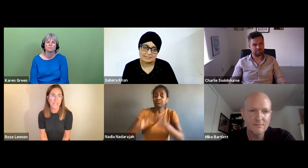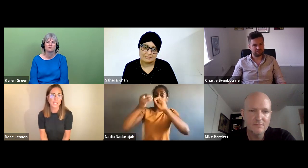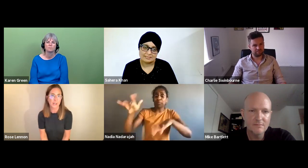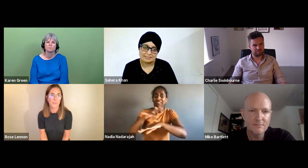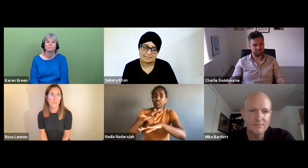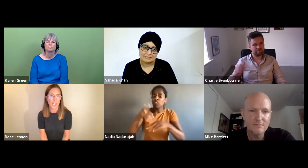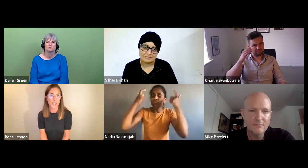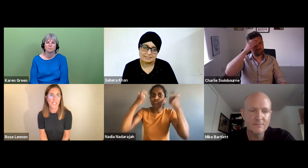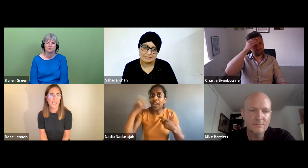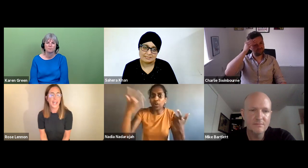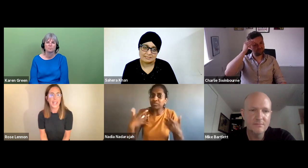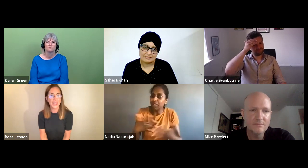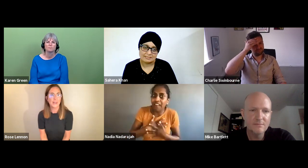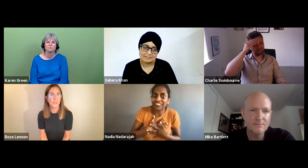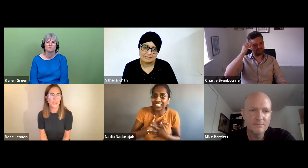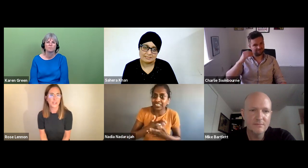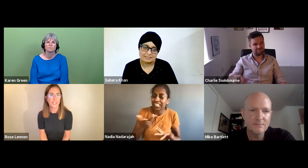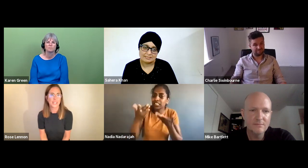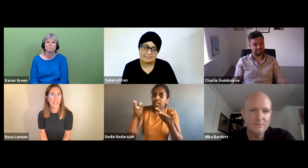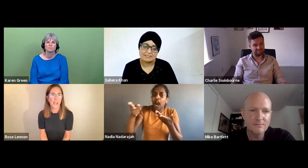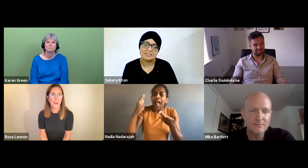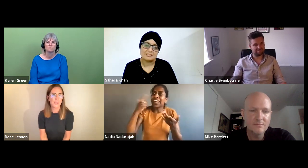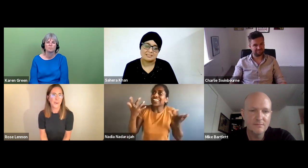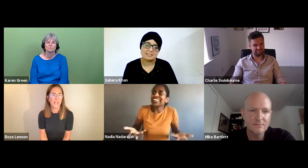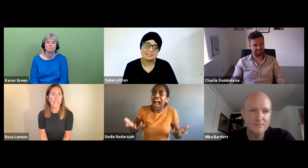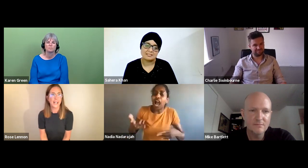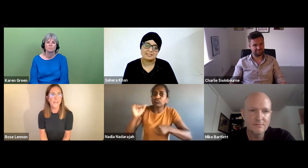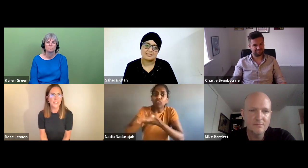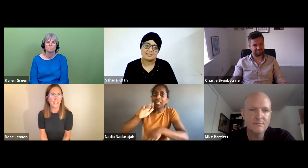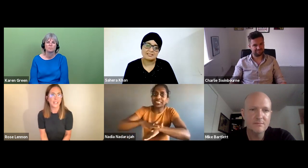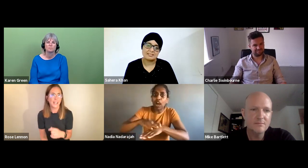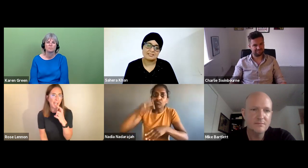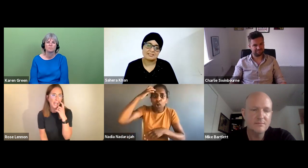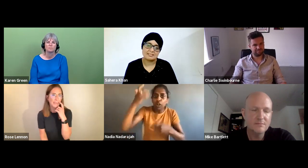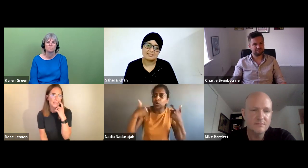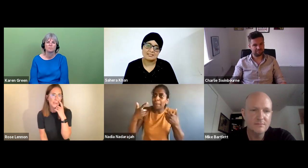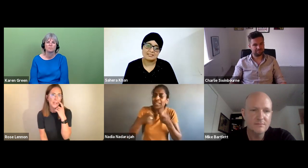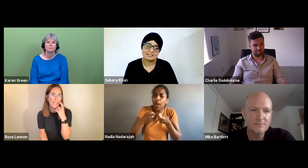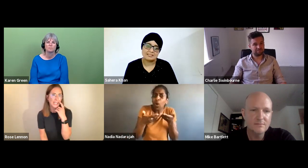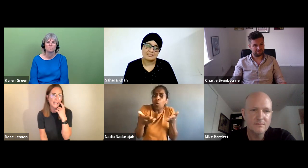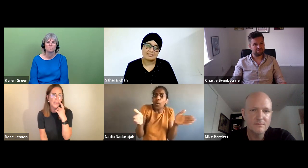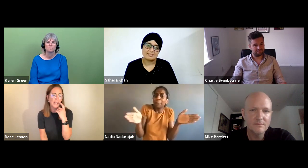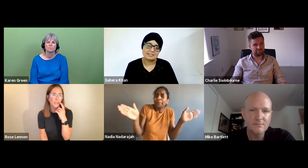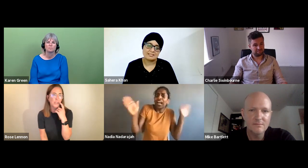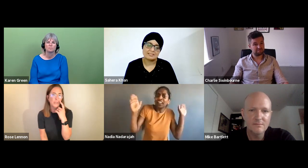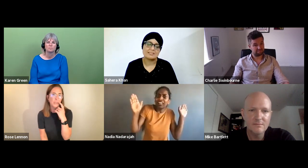his script first and then produces a performance. And I loved it. So I think Royal Court